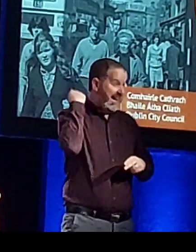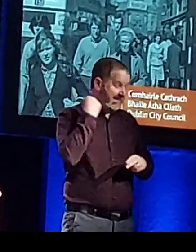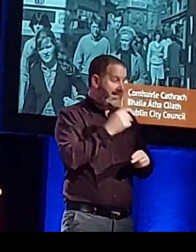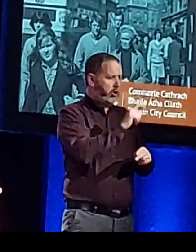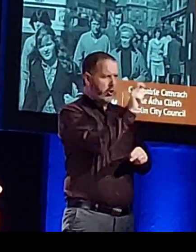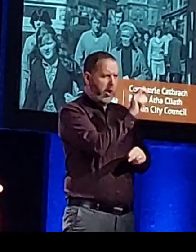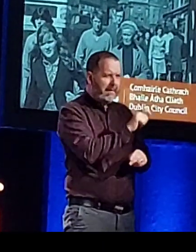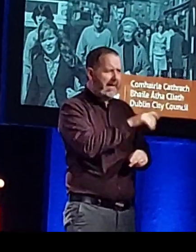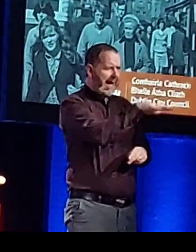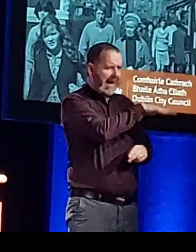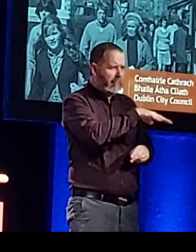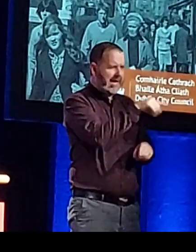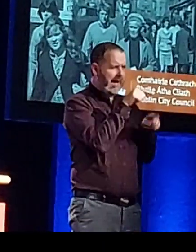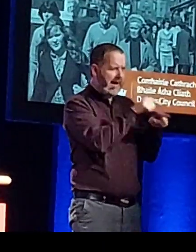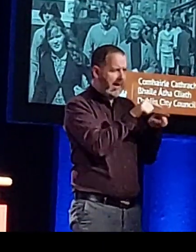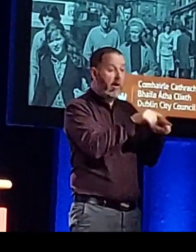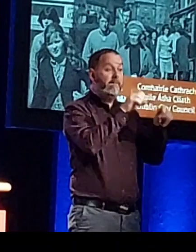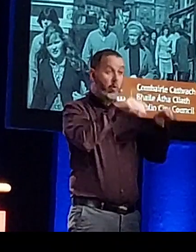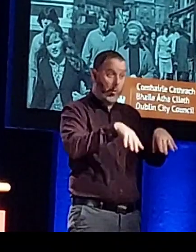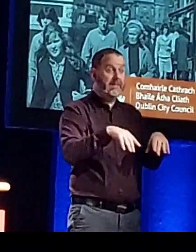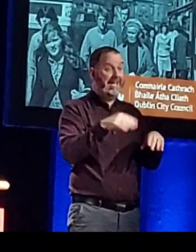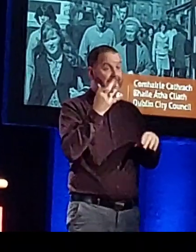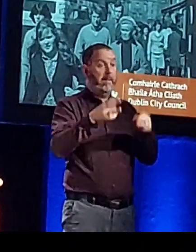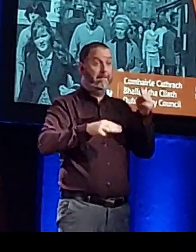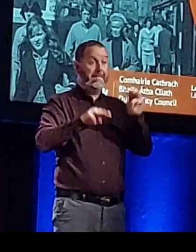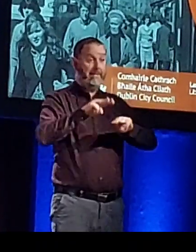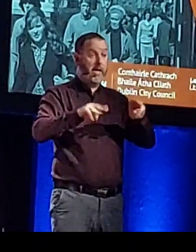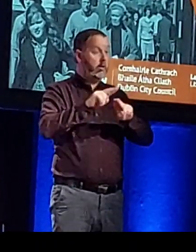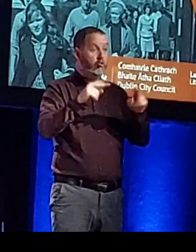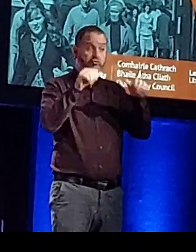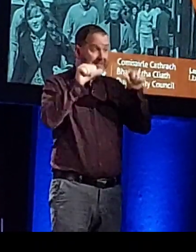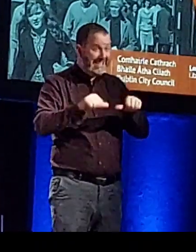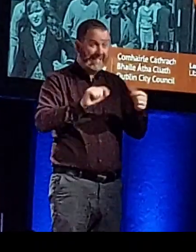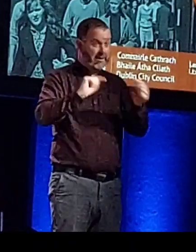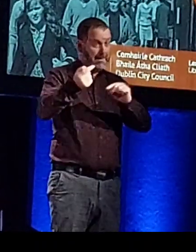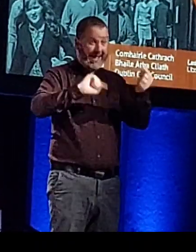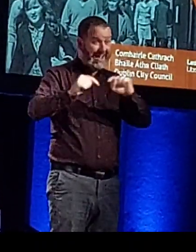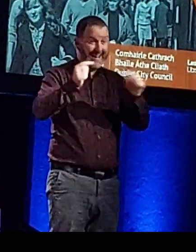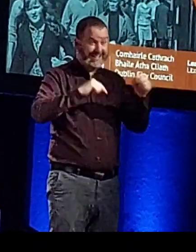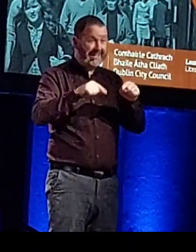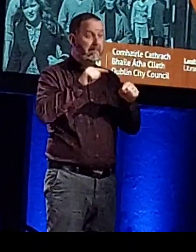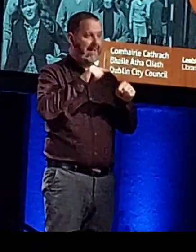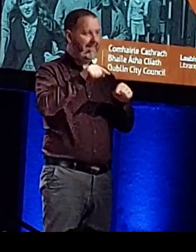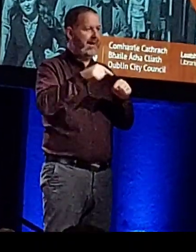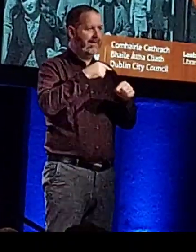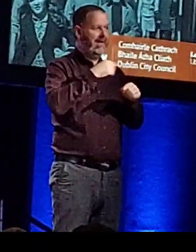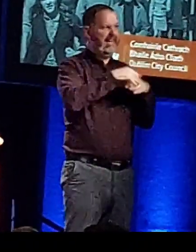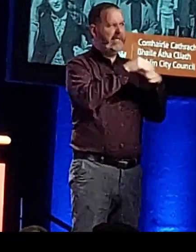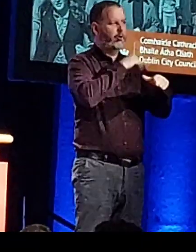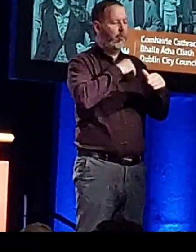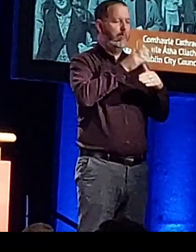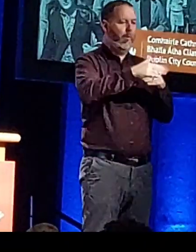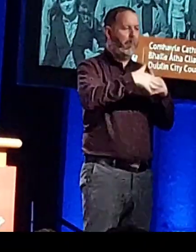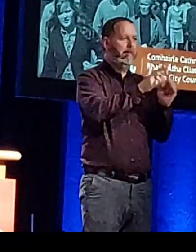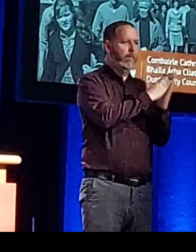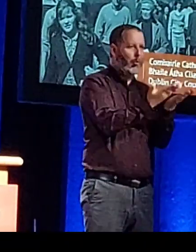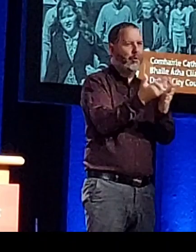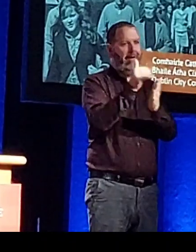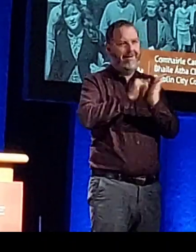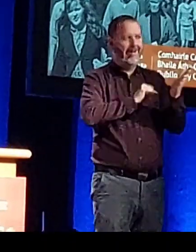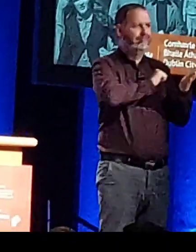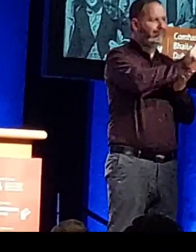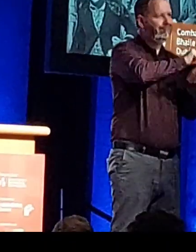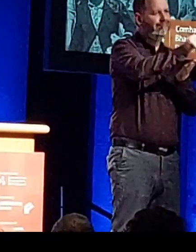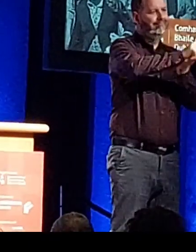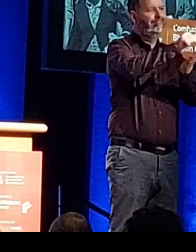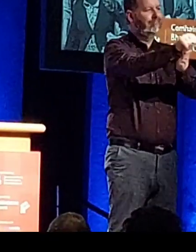ones, of course, that people want to debate and remain contested. And that's obviously the case with the Holocaust. This is a topic that continues to